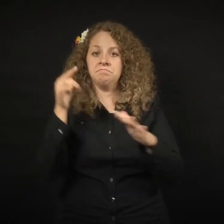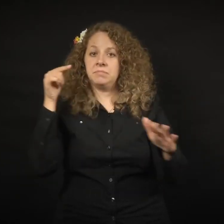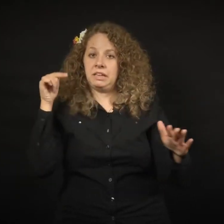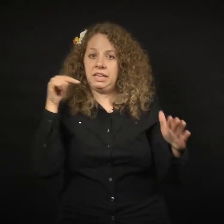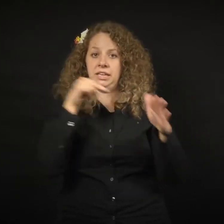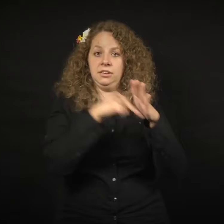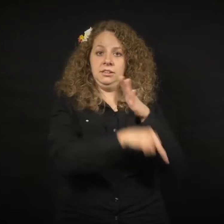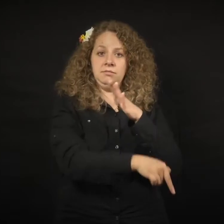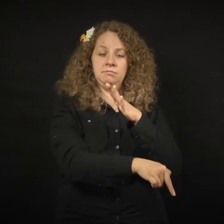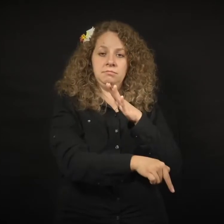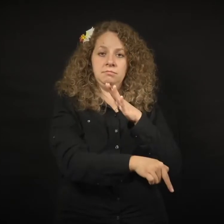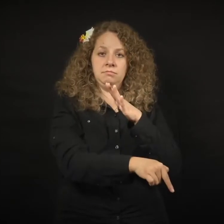Kill.